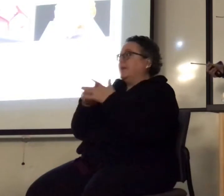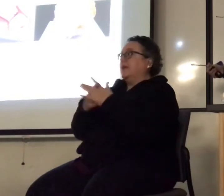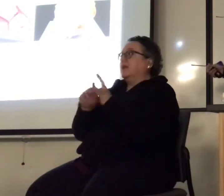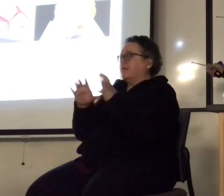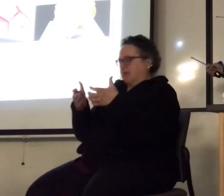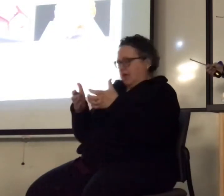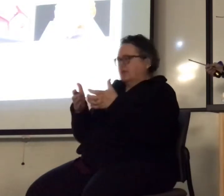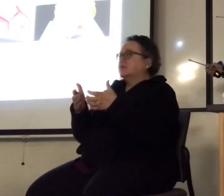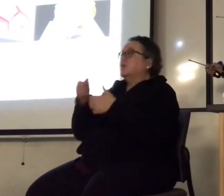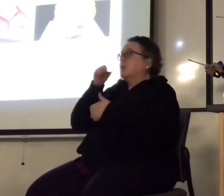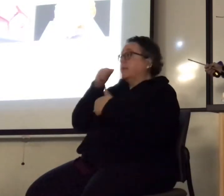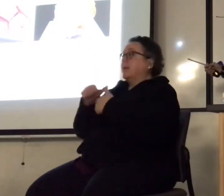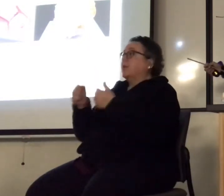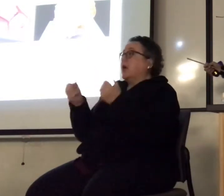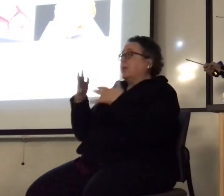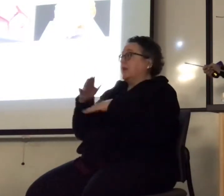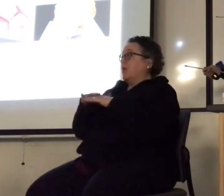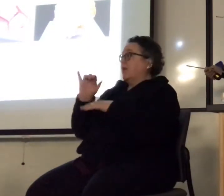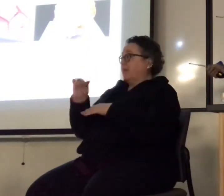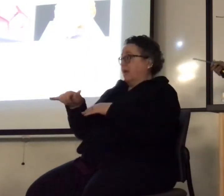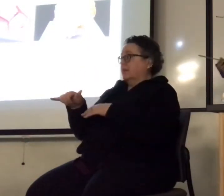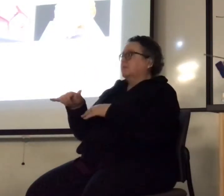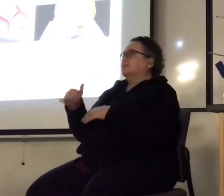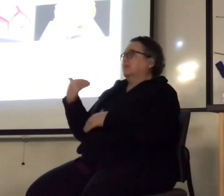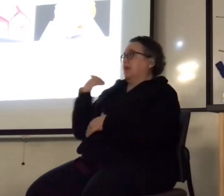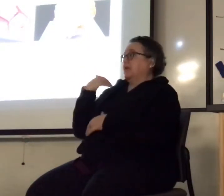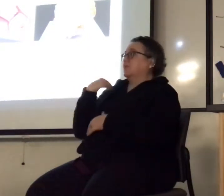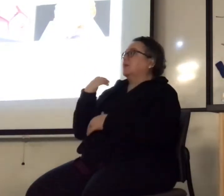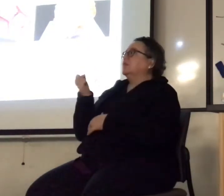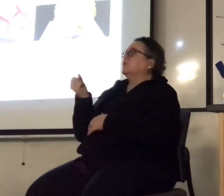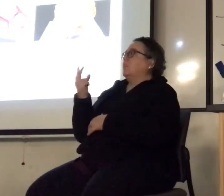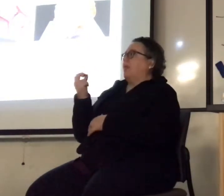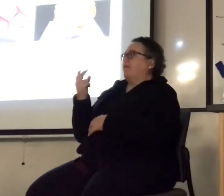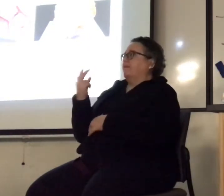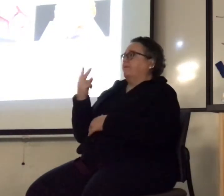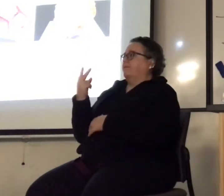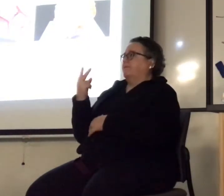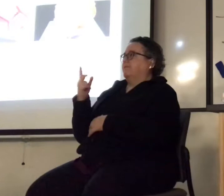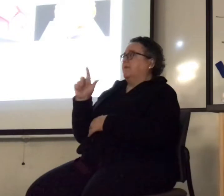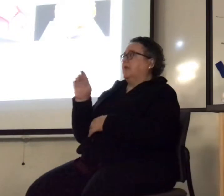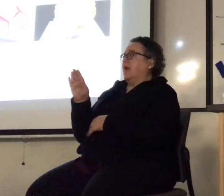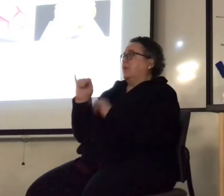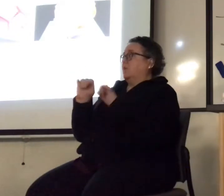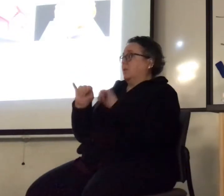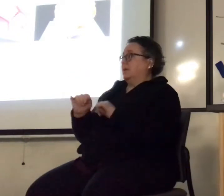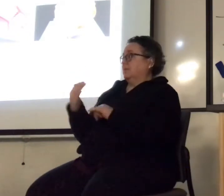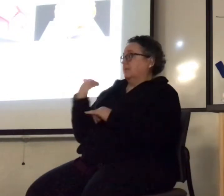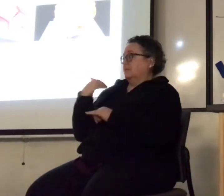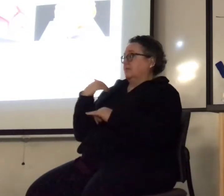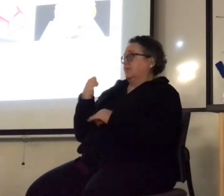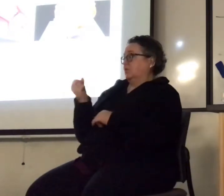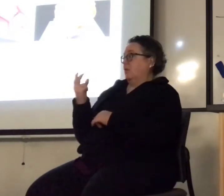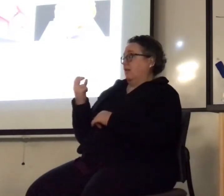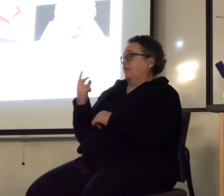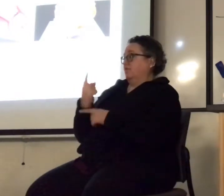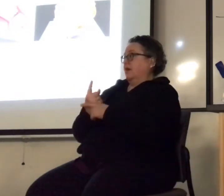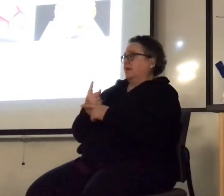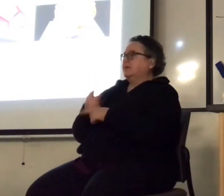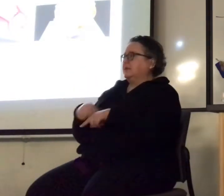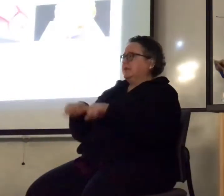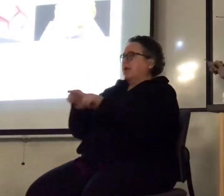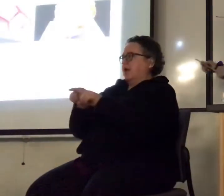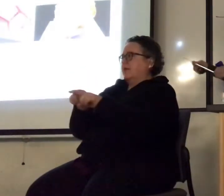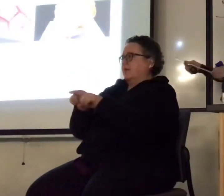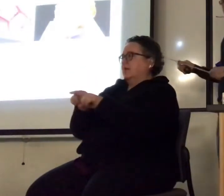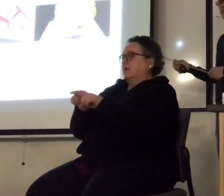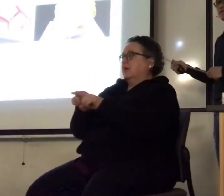on it in your last one? 24. It was 12, wasn't it? Yeah, I was thinking of the slides. Yeah.